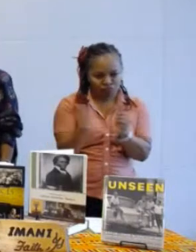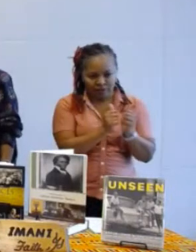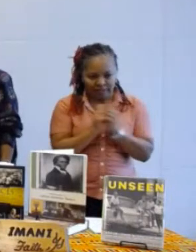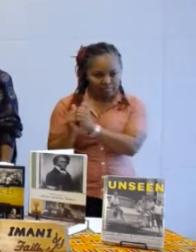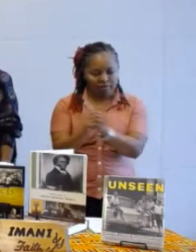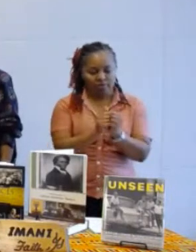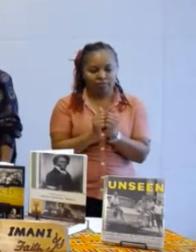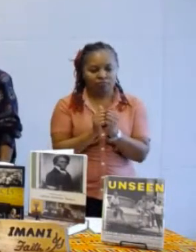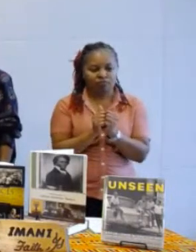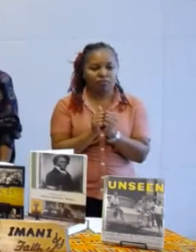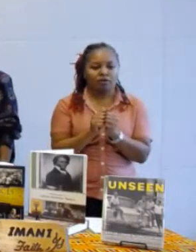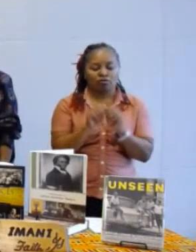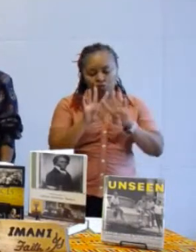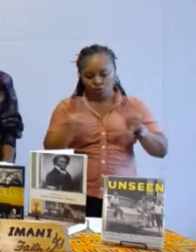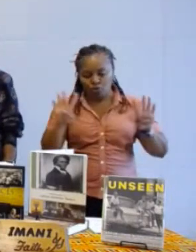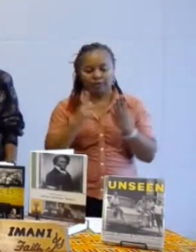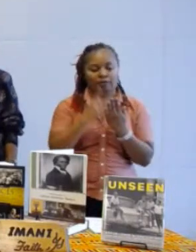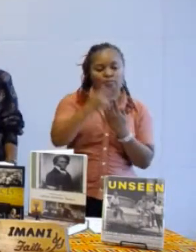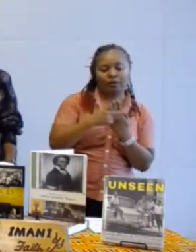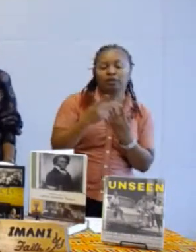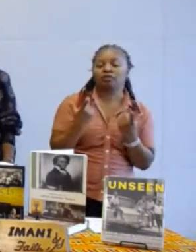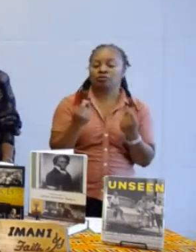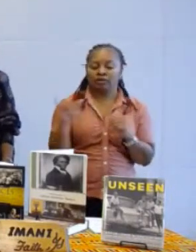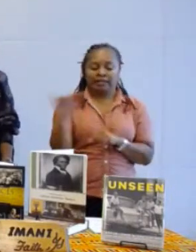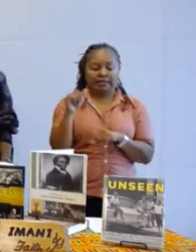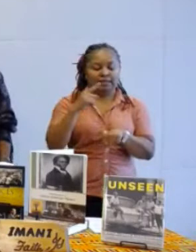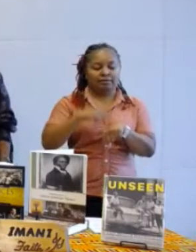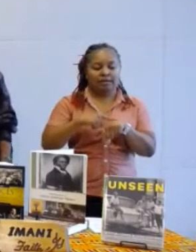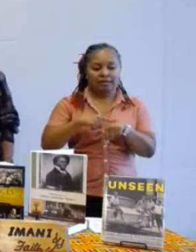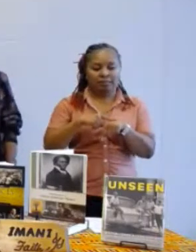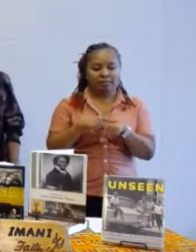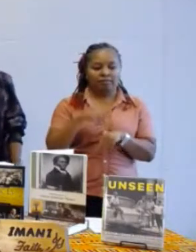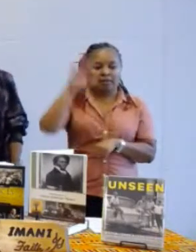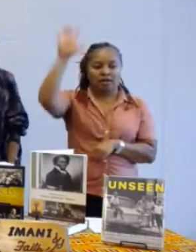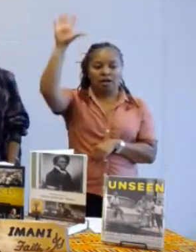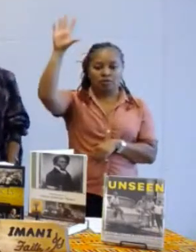celebration or in our Kwanzaa program will be doing this all at the same time.